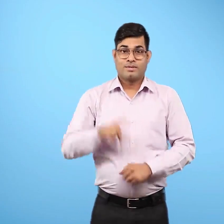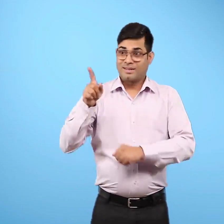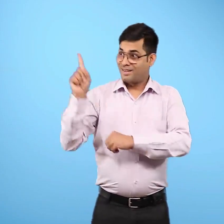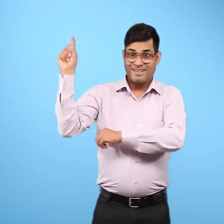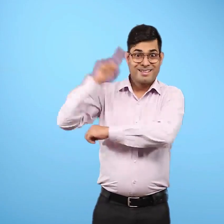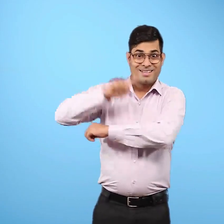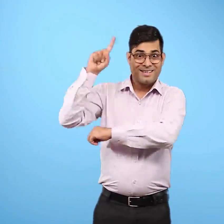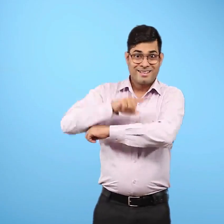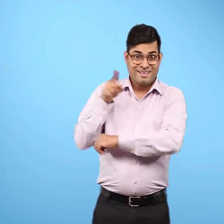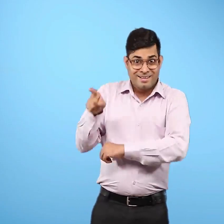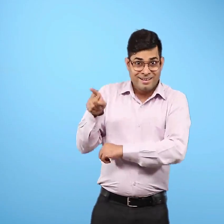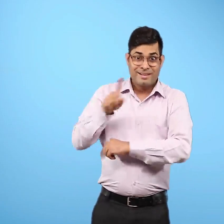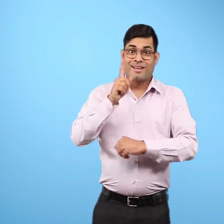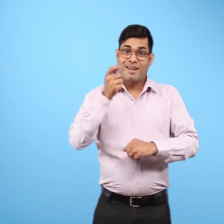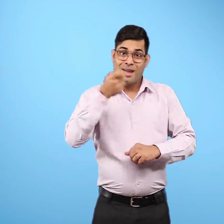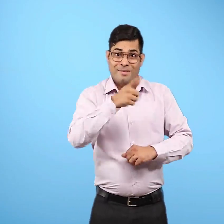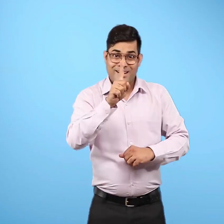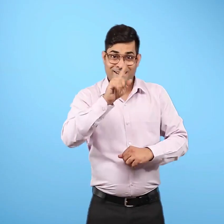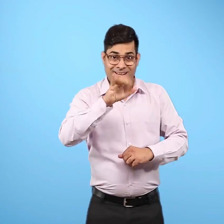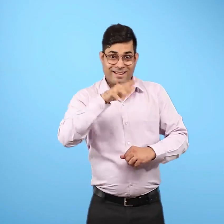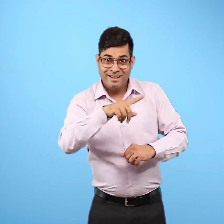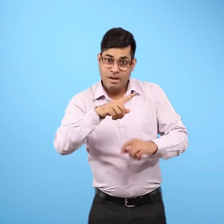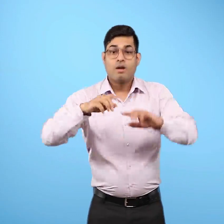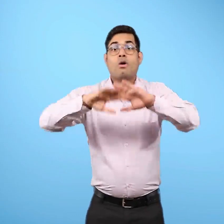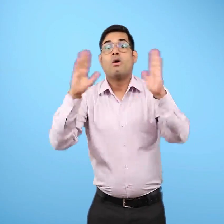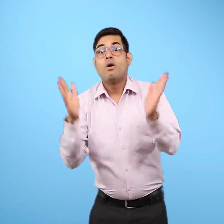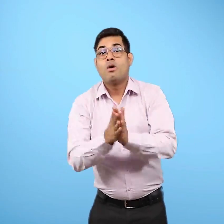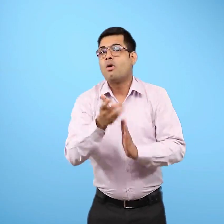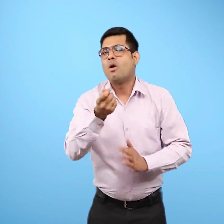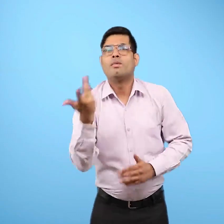Find out how much money he will get in all.